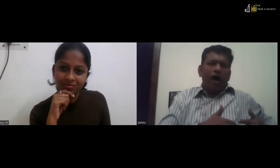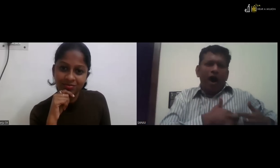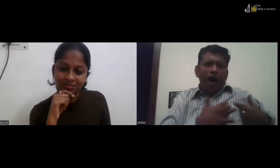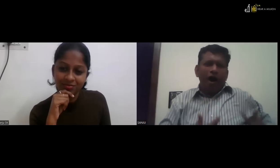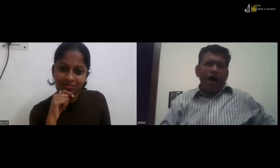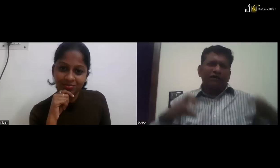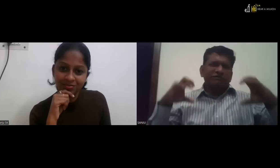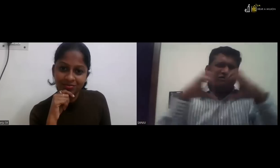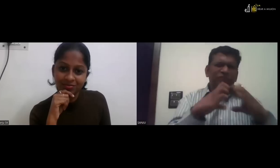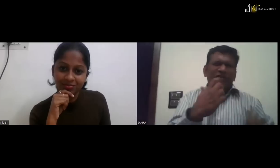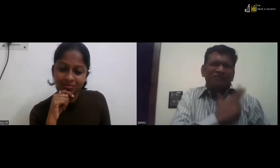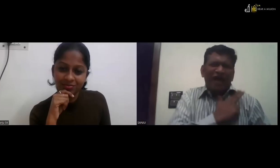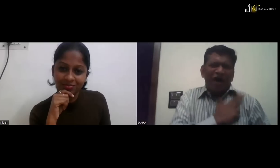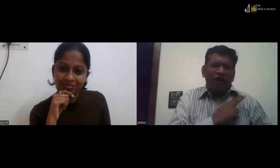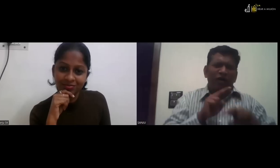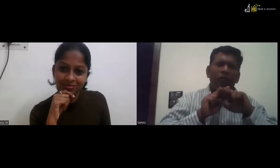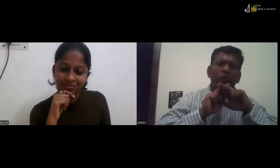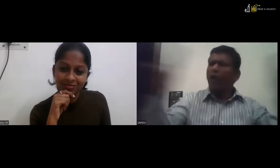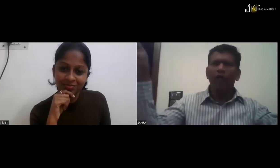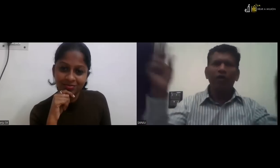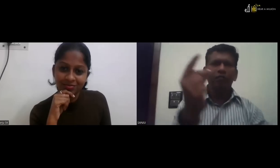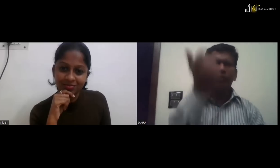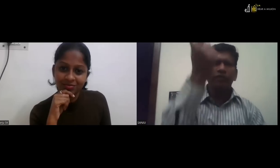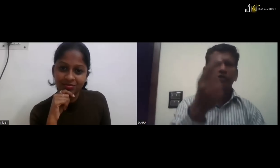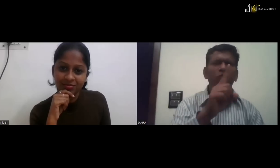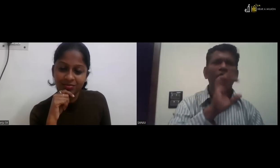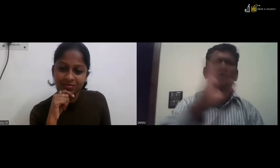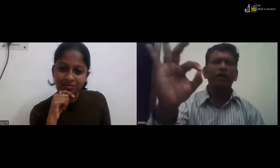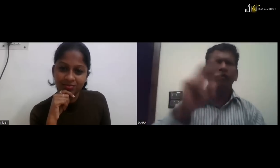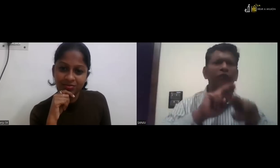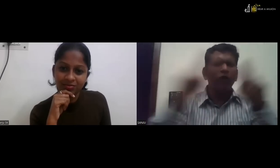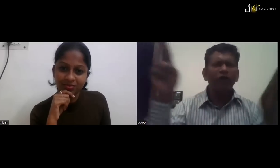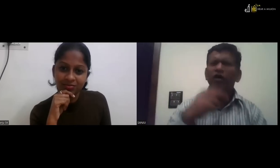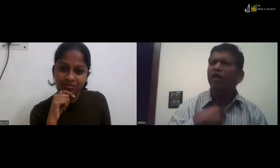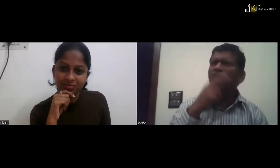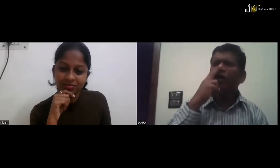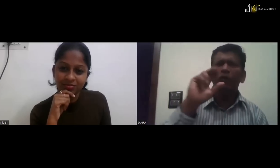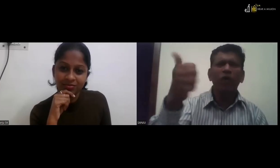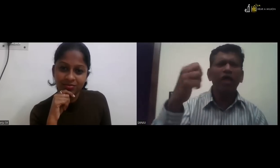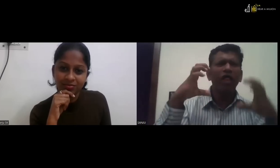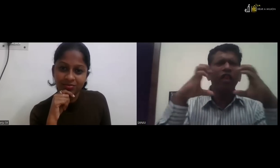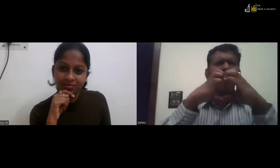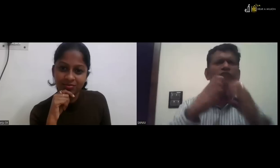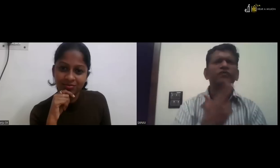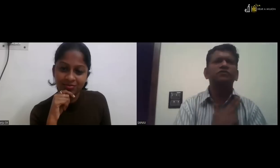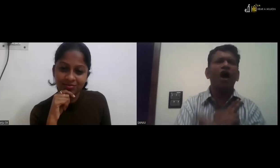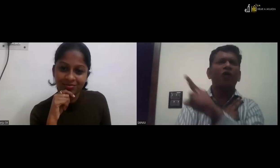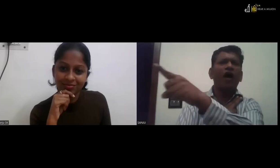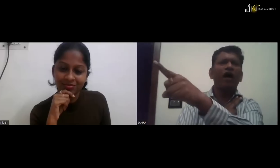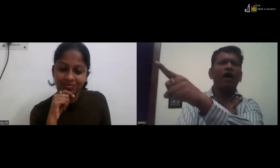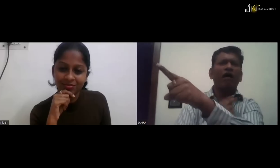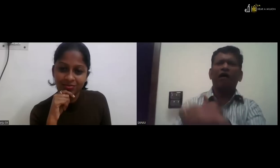was there when the person was wholeheartedly falling for someone, or in the 1 week, like